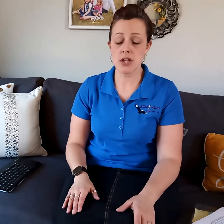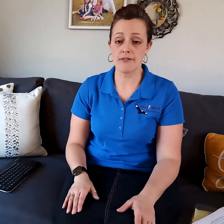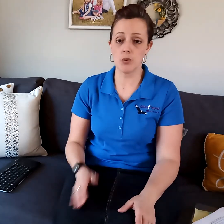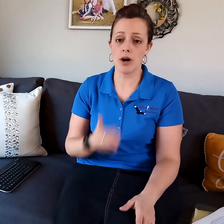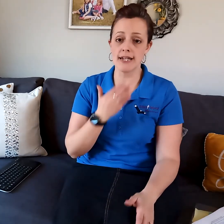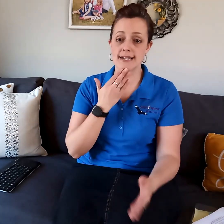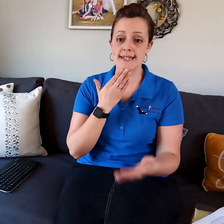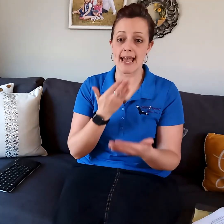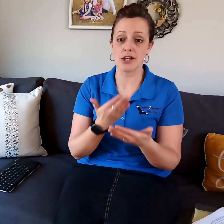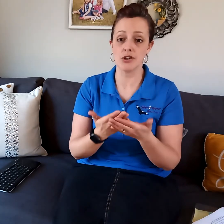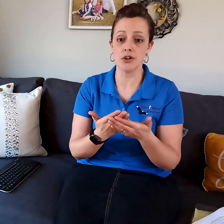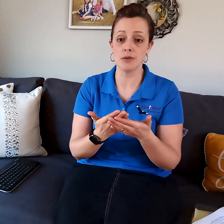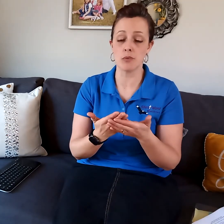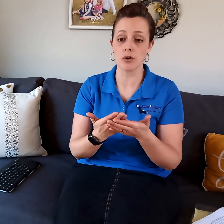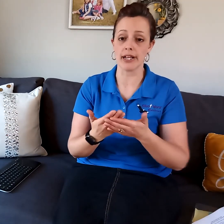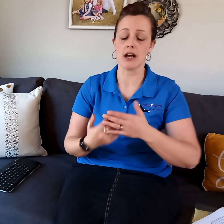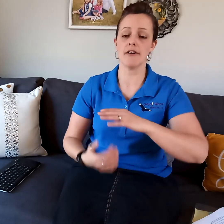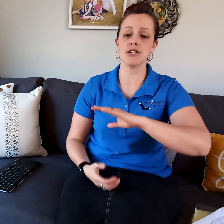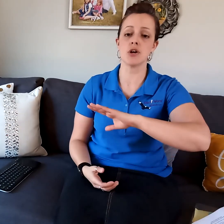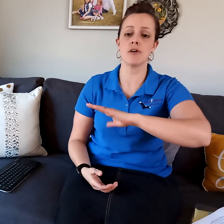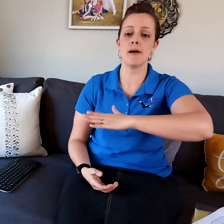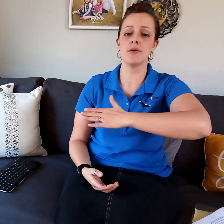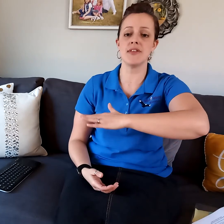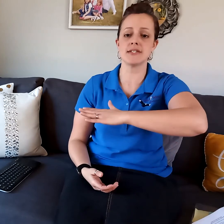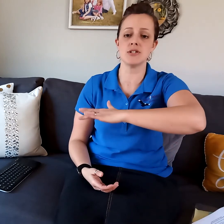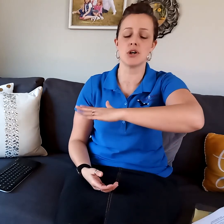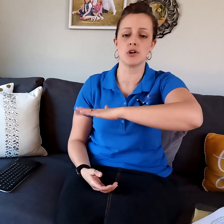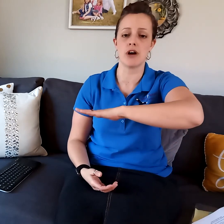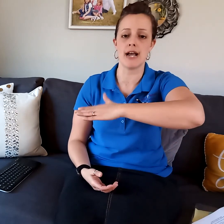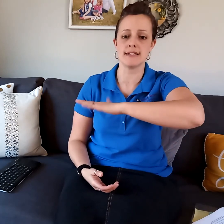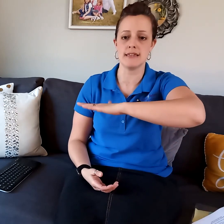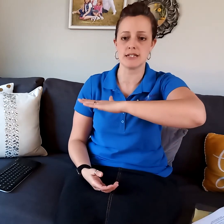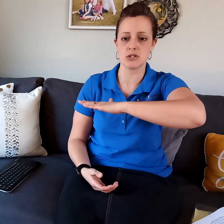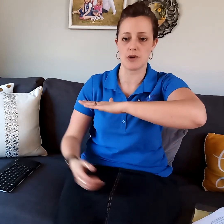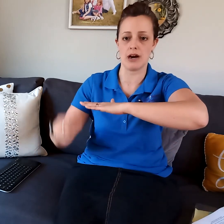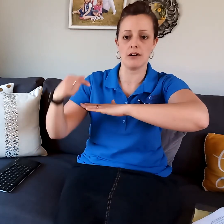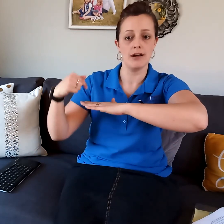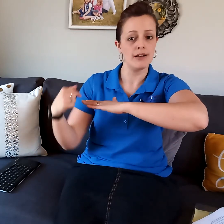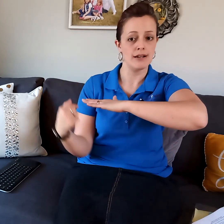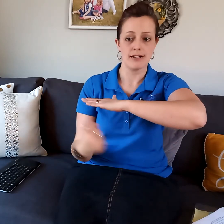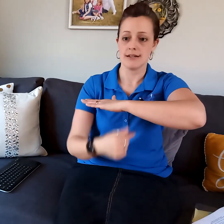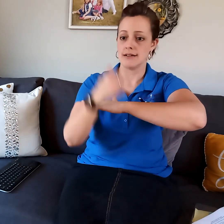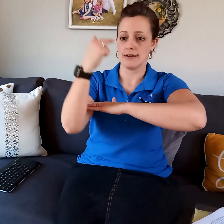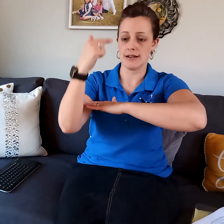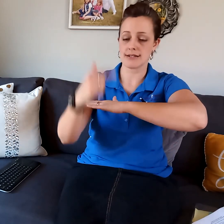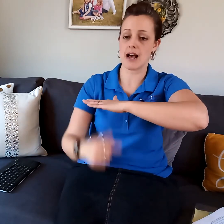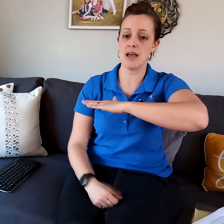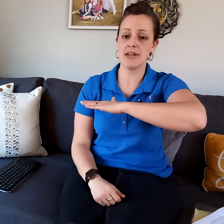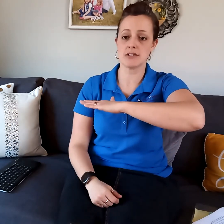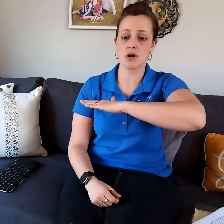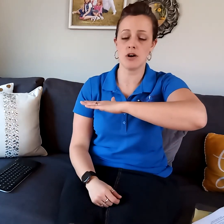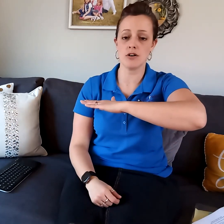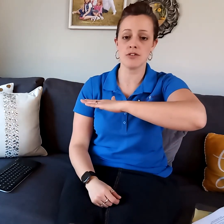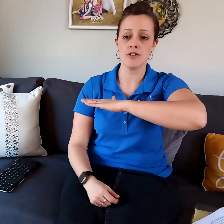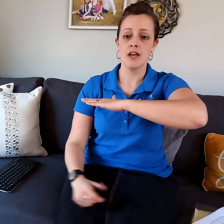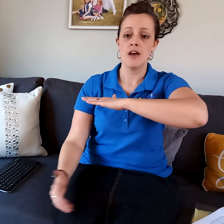you wanted to say good morning. All right, so remember, this is your horizon. This is where sky meets earth.